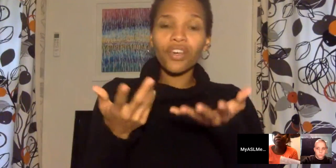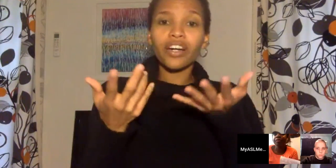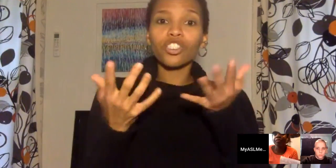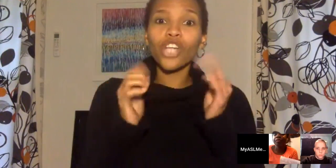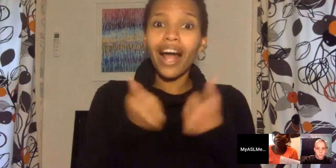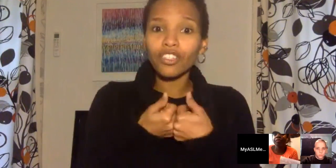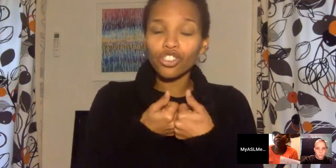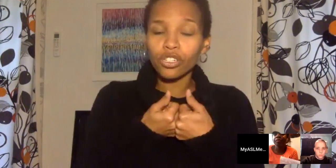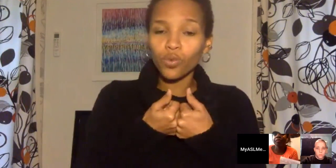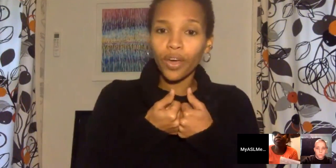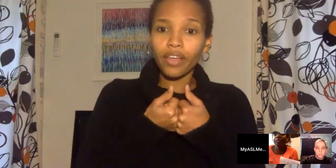the challenges with